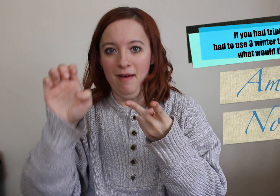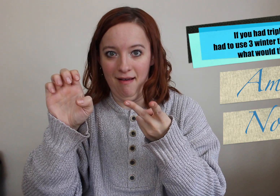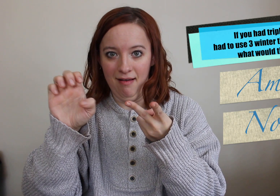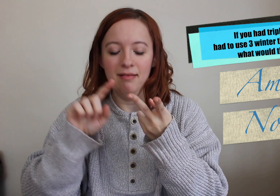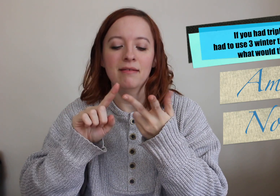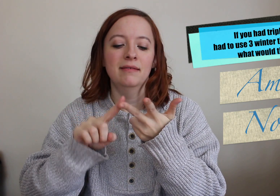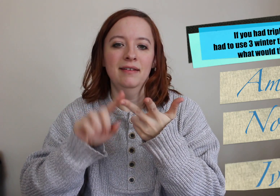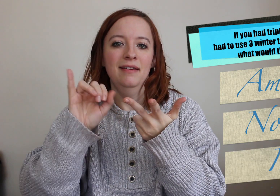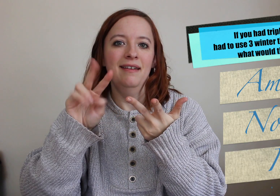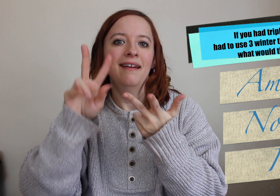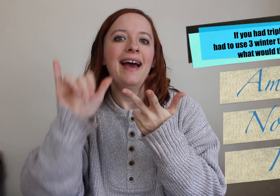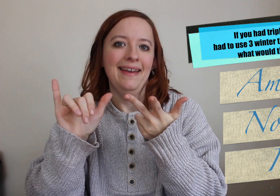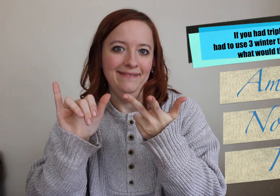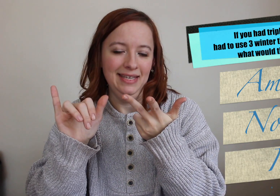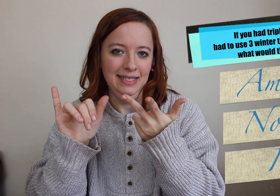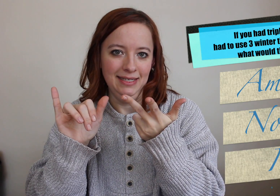Noelle, and Ivy.